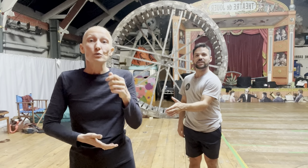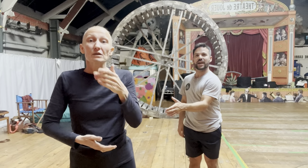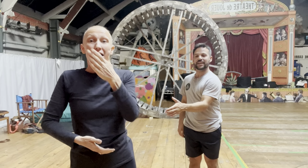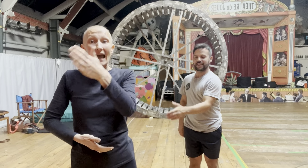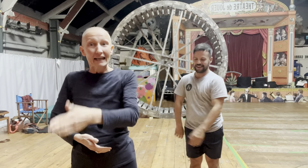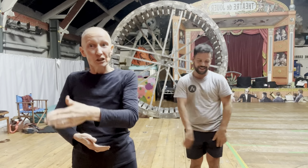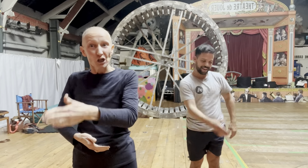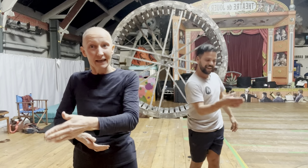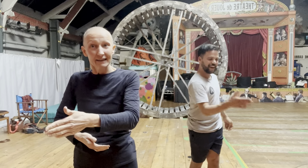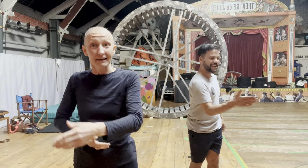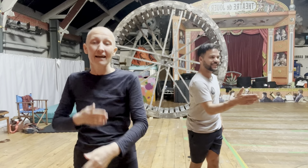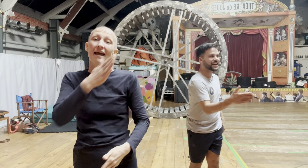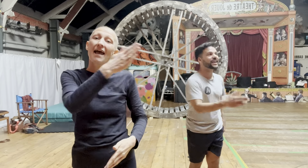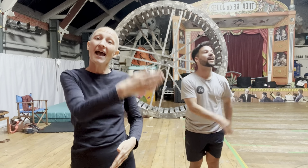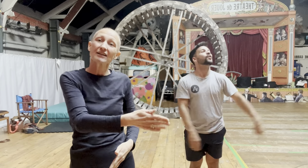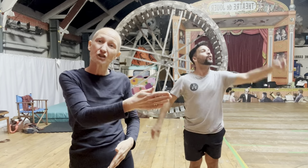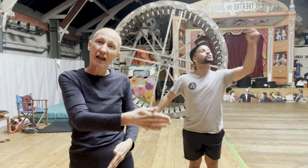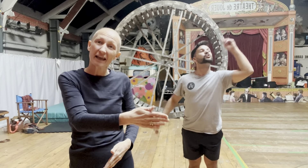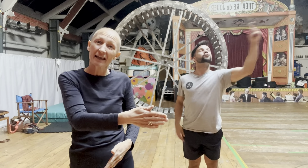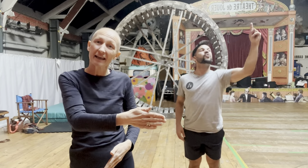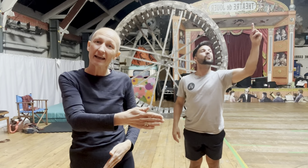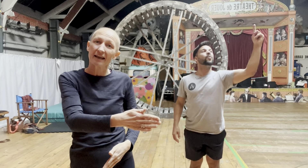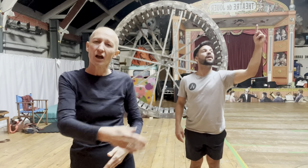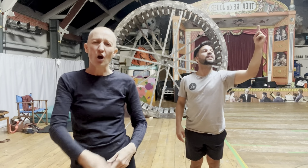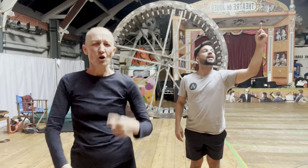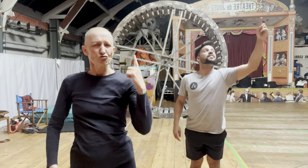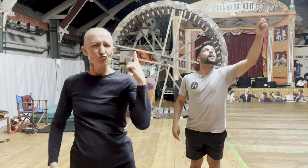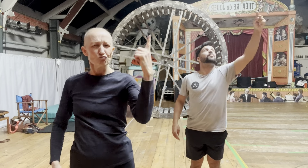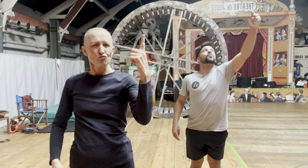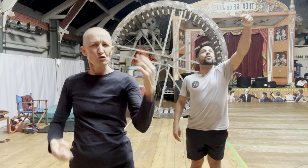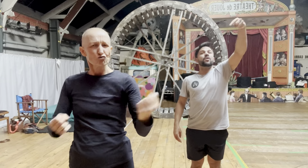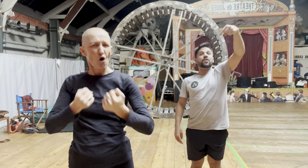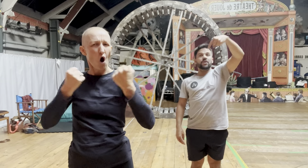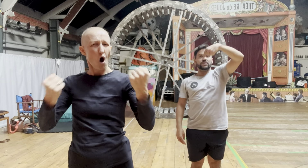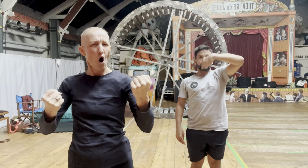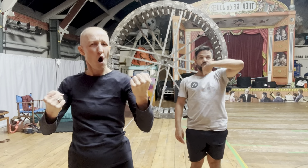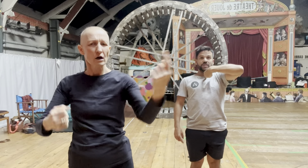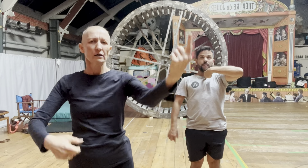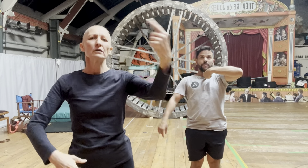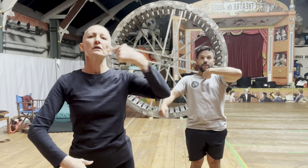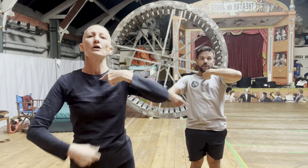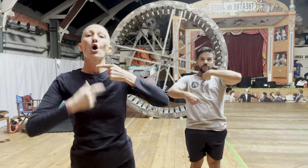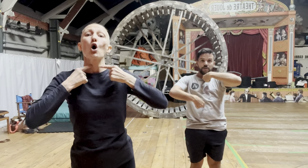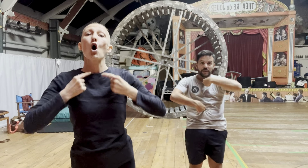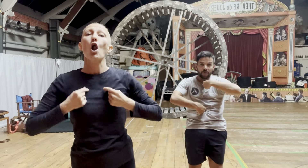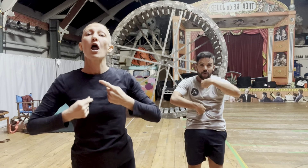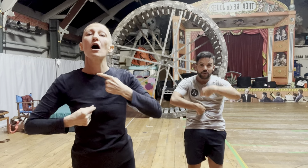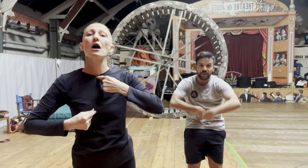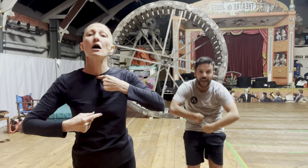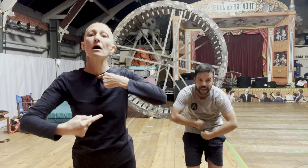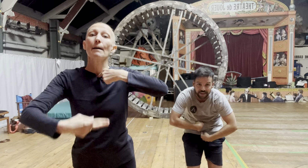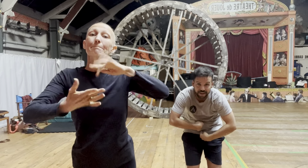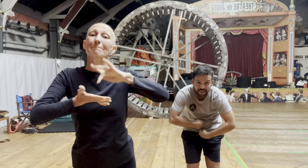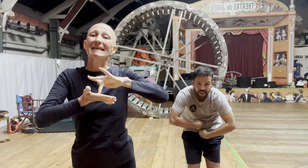handshake, a strong one that points to the top, to the middle, to the end.